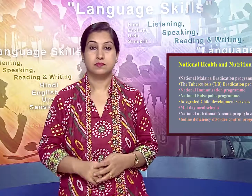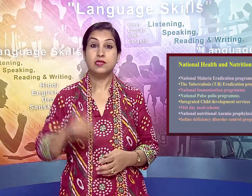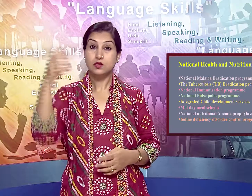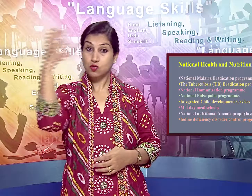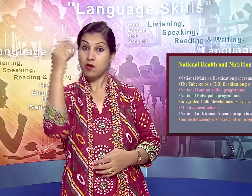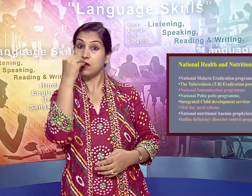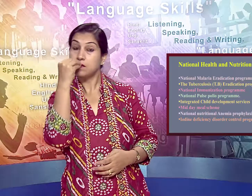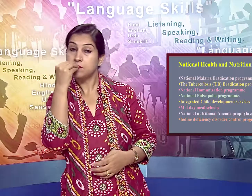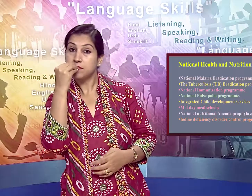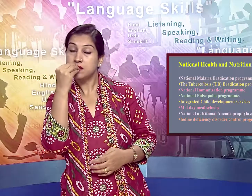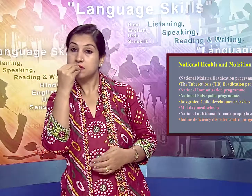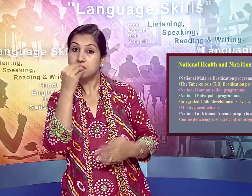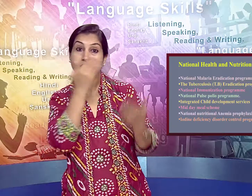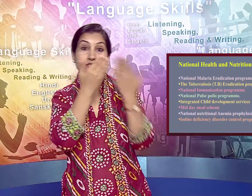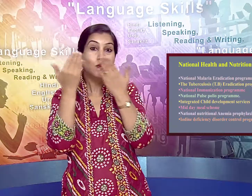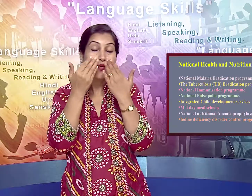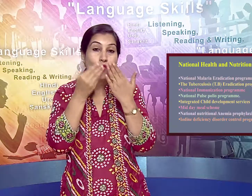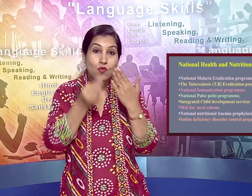Midday Meal Scheme,